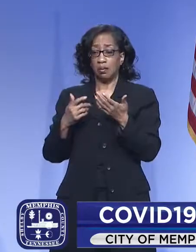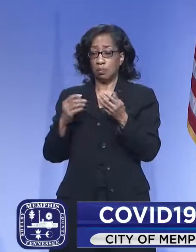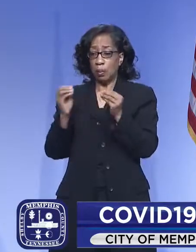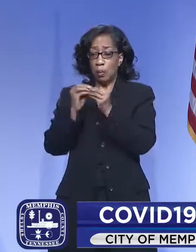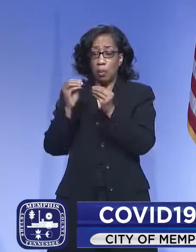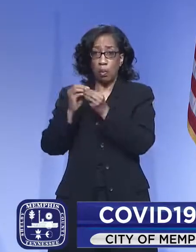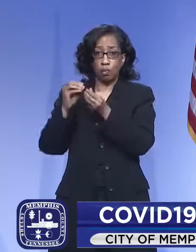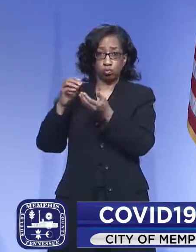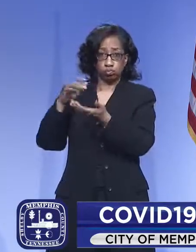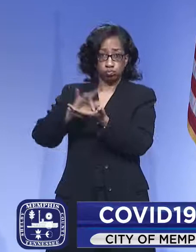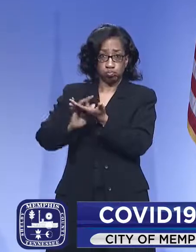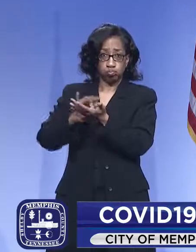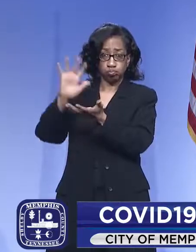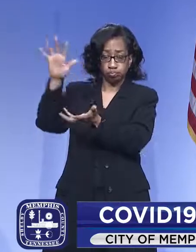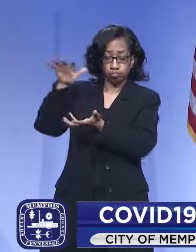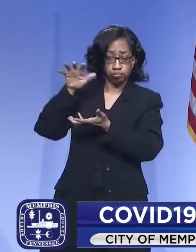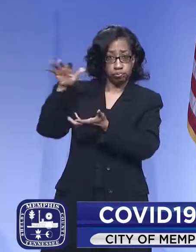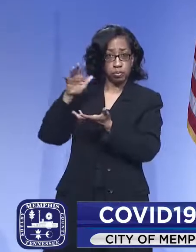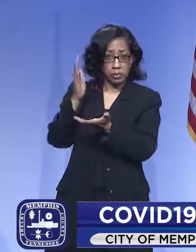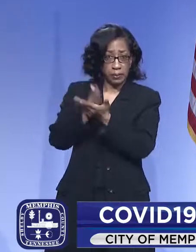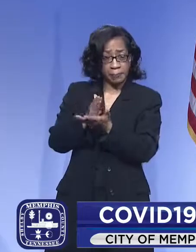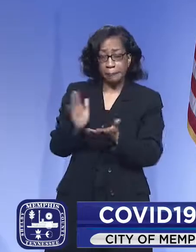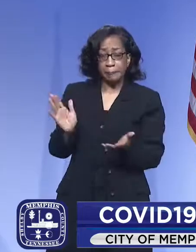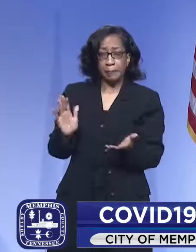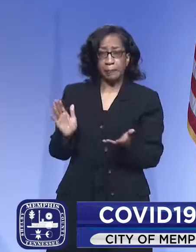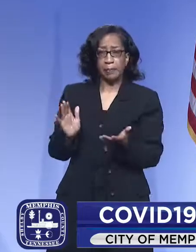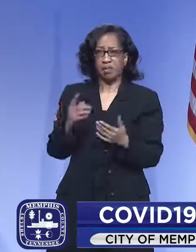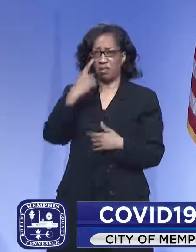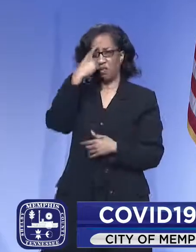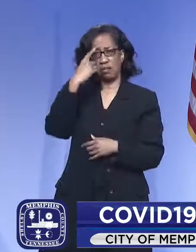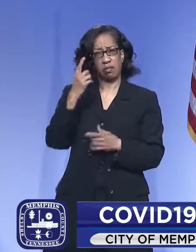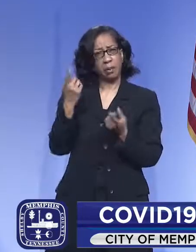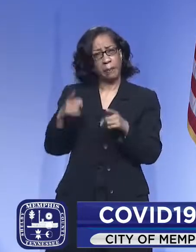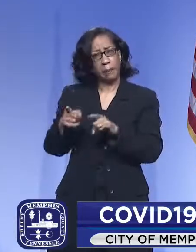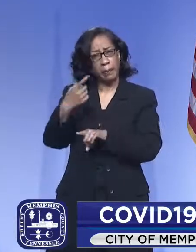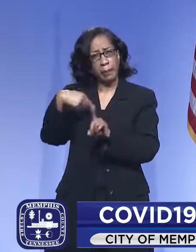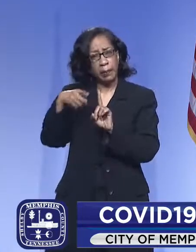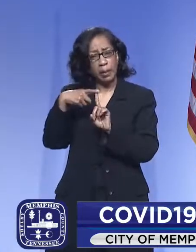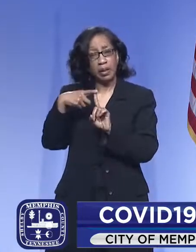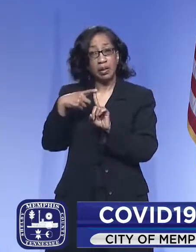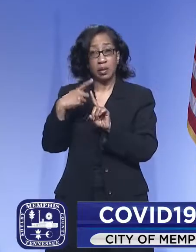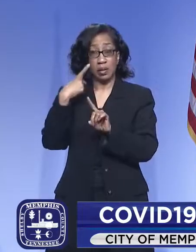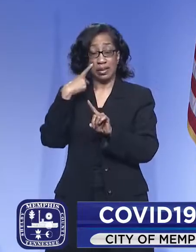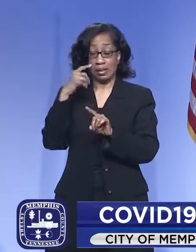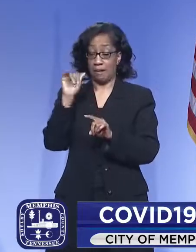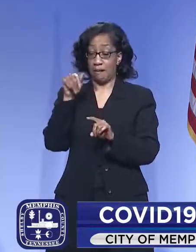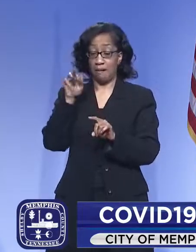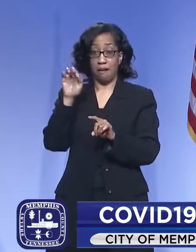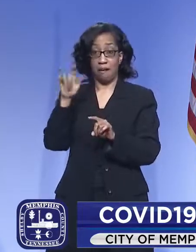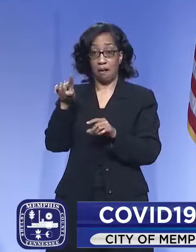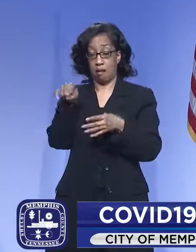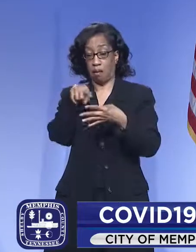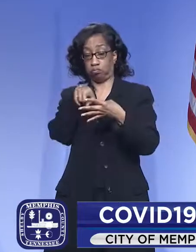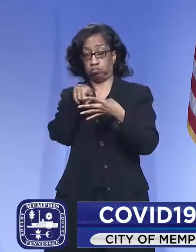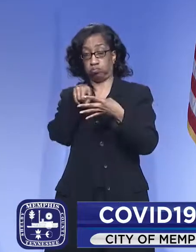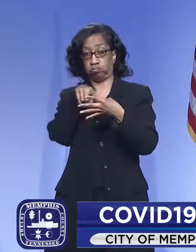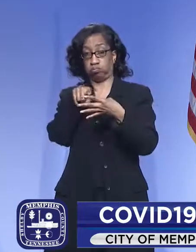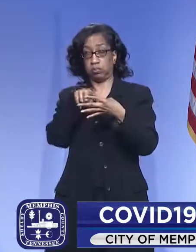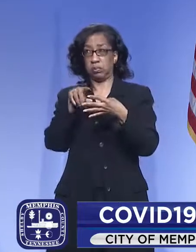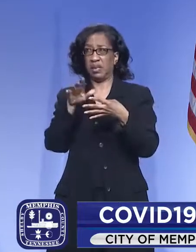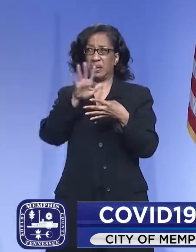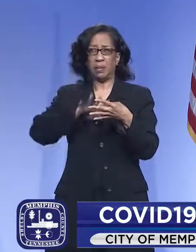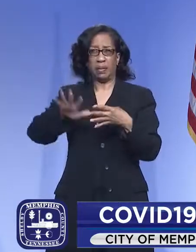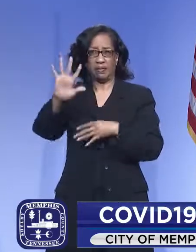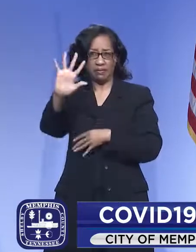vaccine. And so the question is, when do you think that might happen? Our forecast is that the very first week of April, that begins on the 5th of